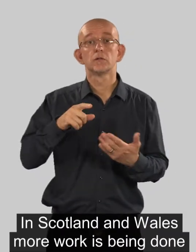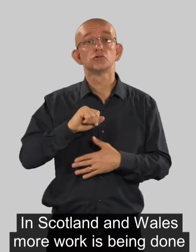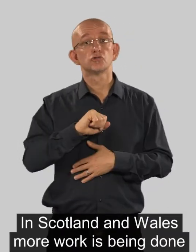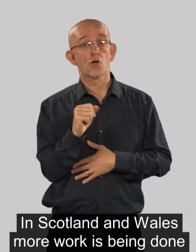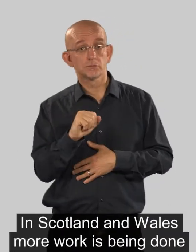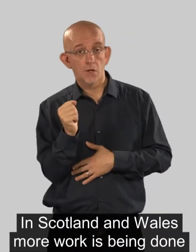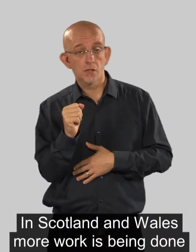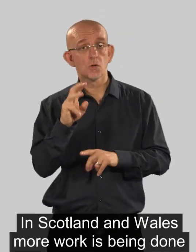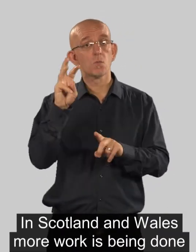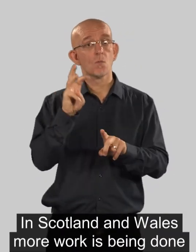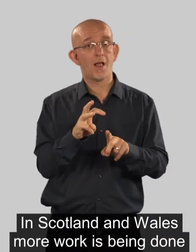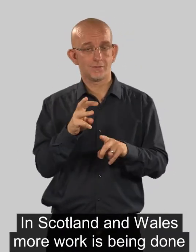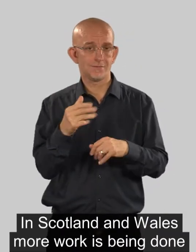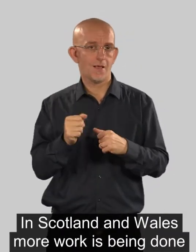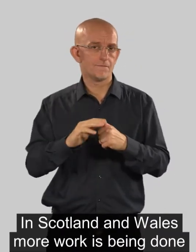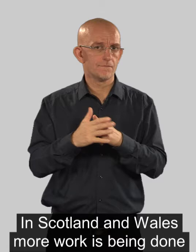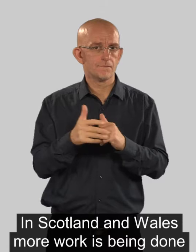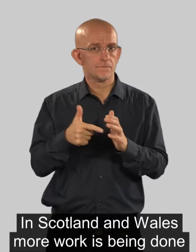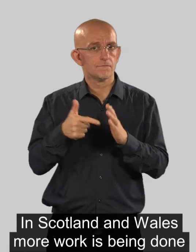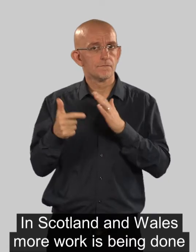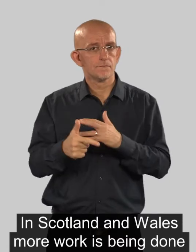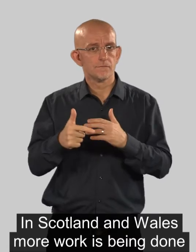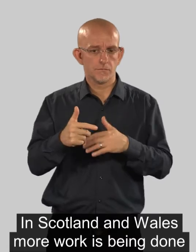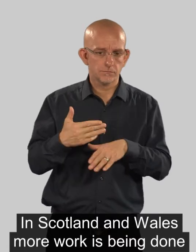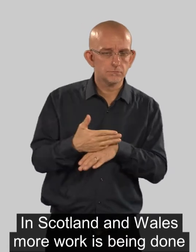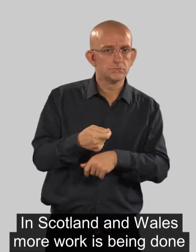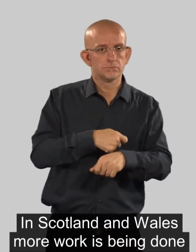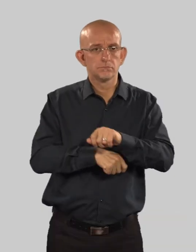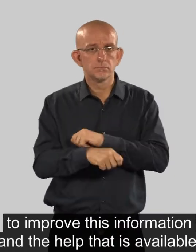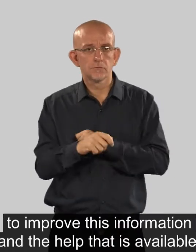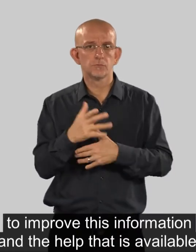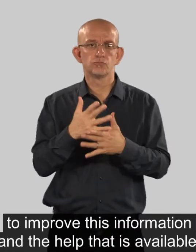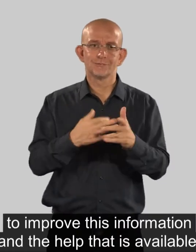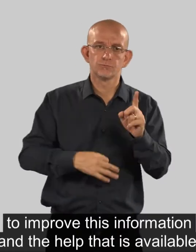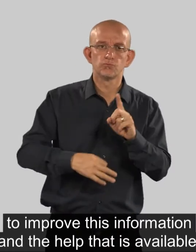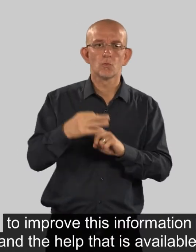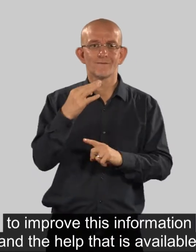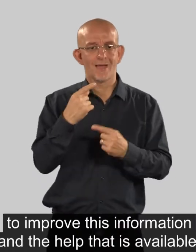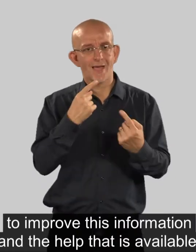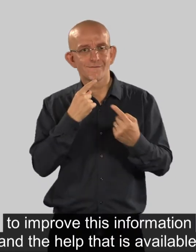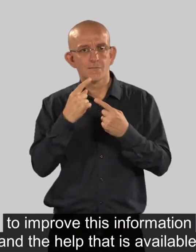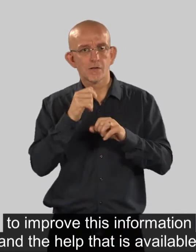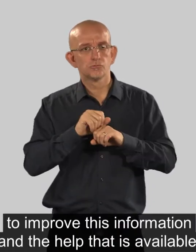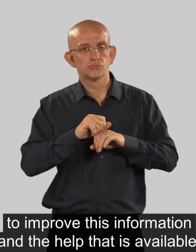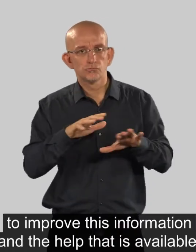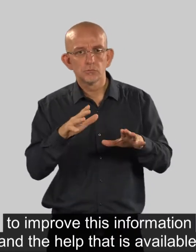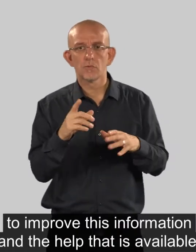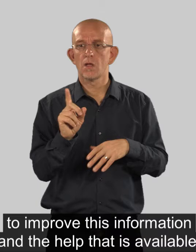In Scotland and Wales, more work is being done to improve this information and the help that is available.